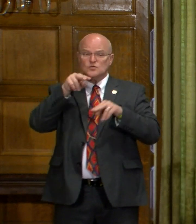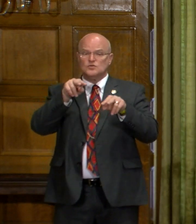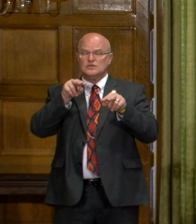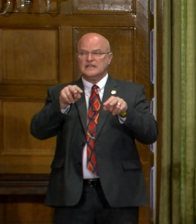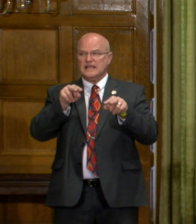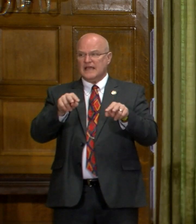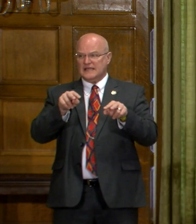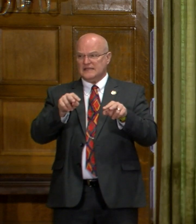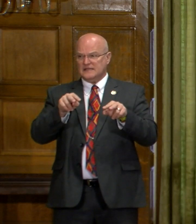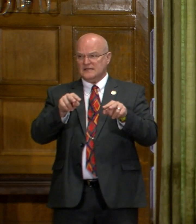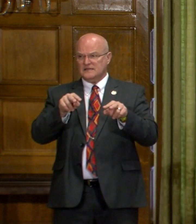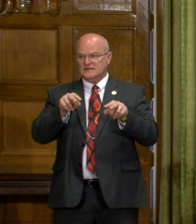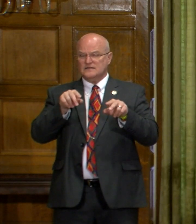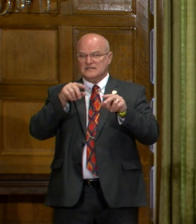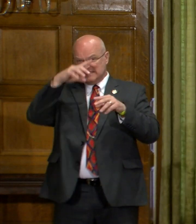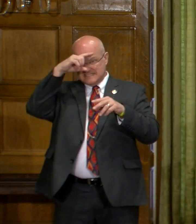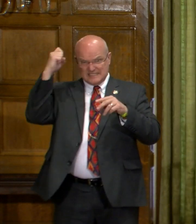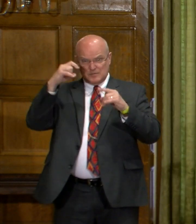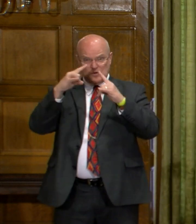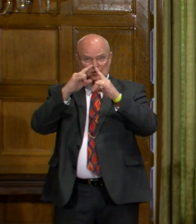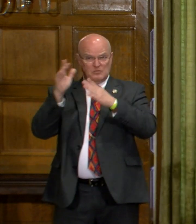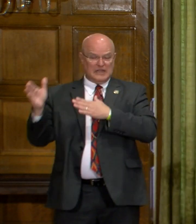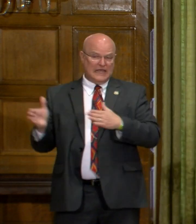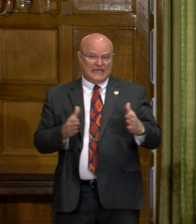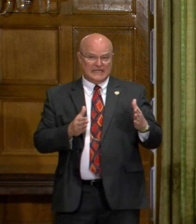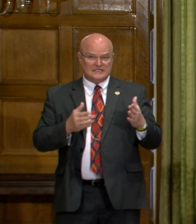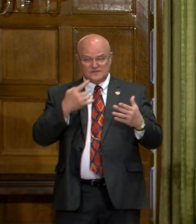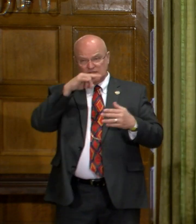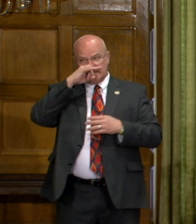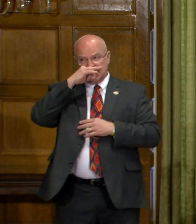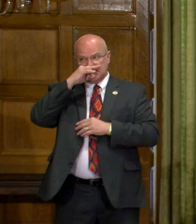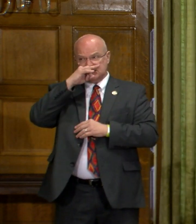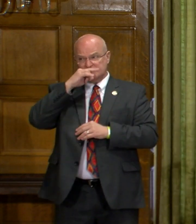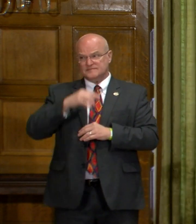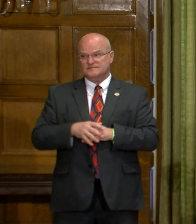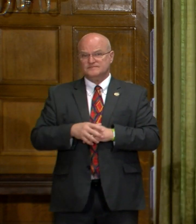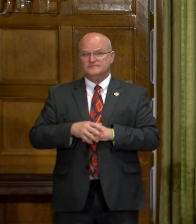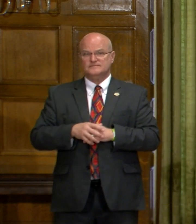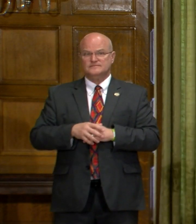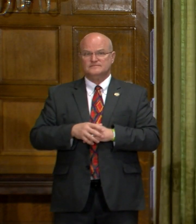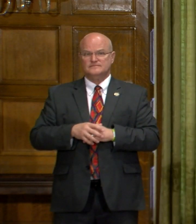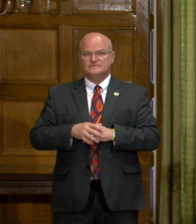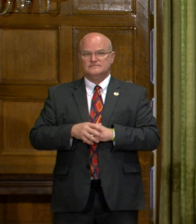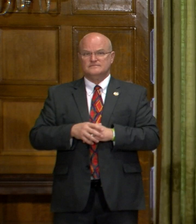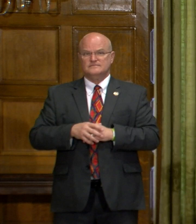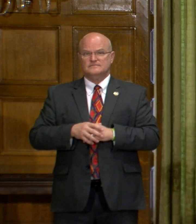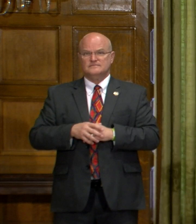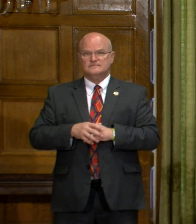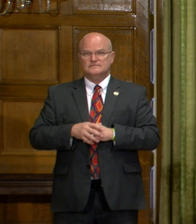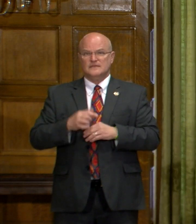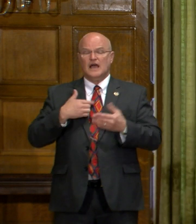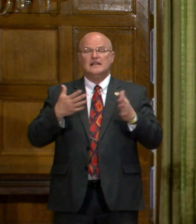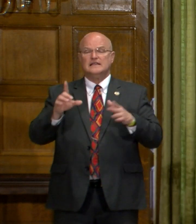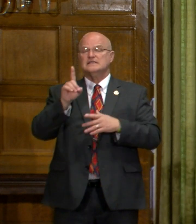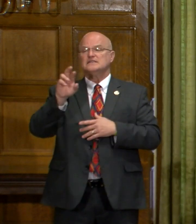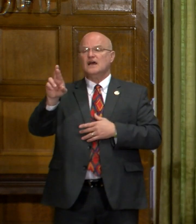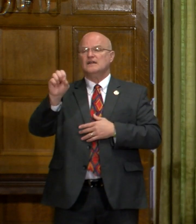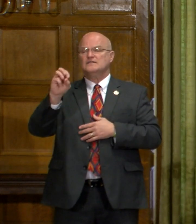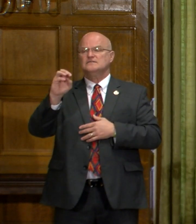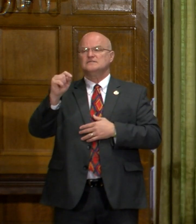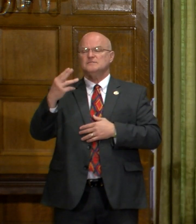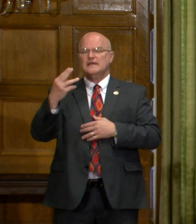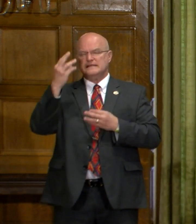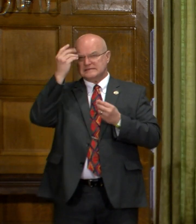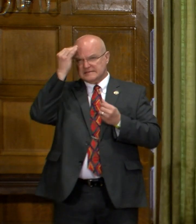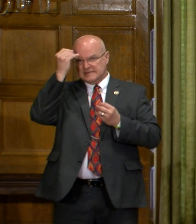looking at towards summer plans for their kids? I'll let Dr. Smith think